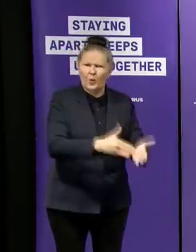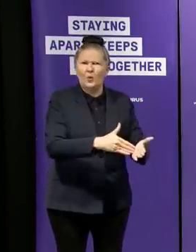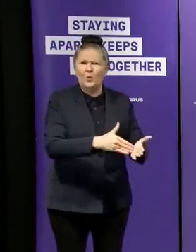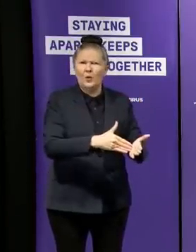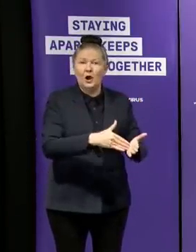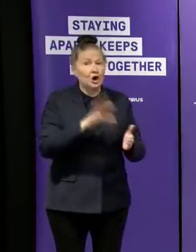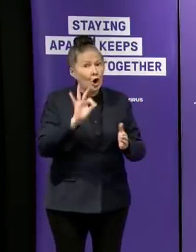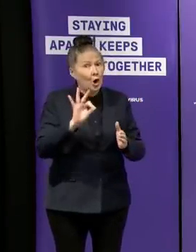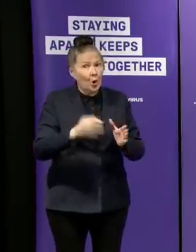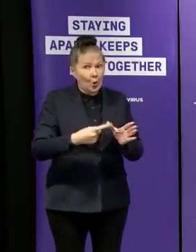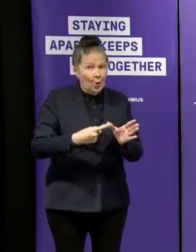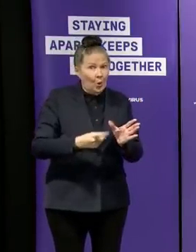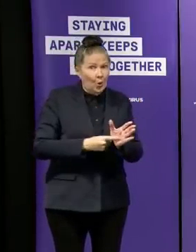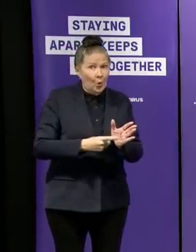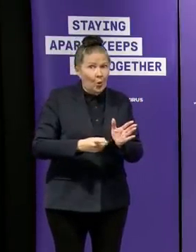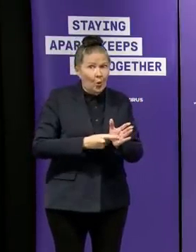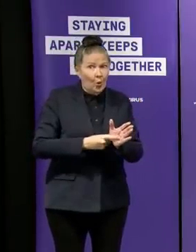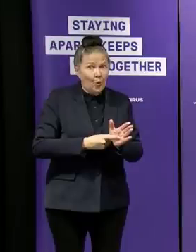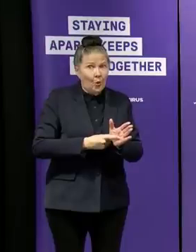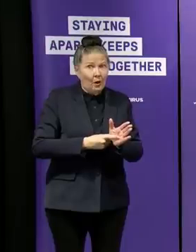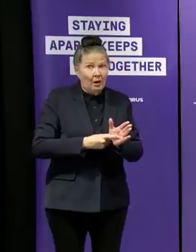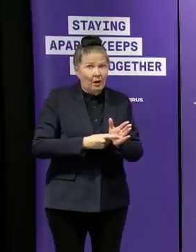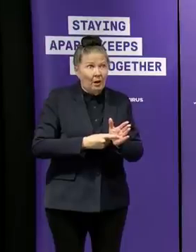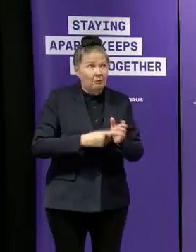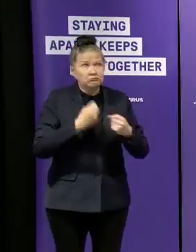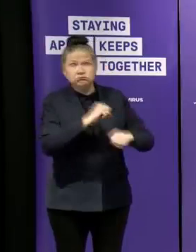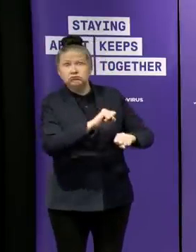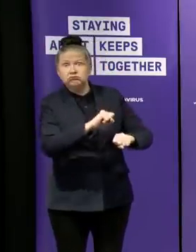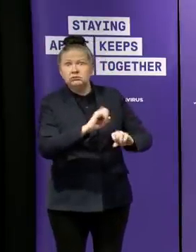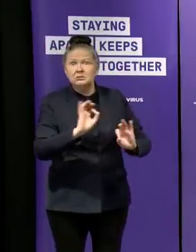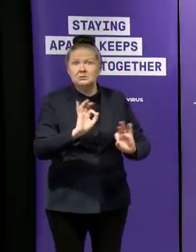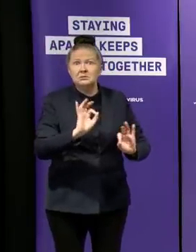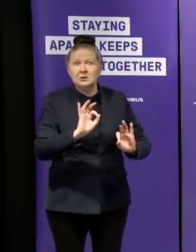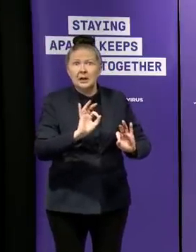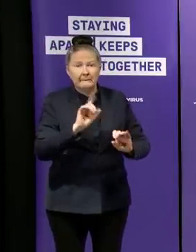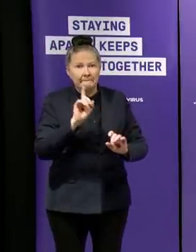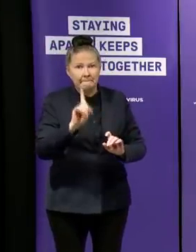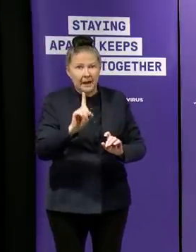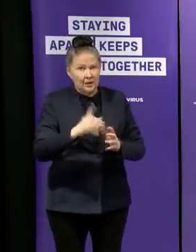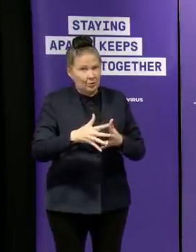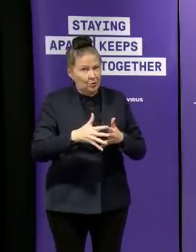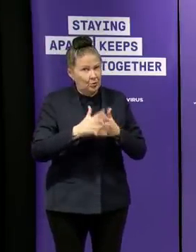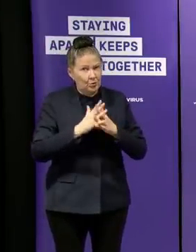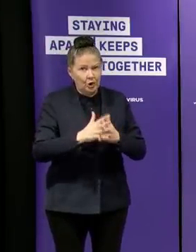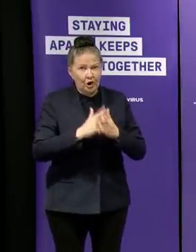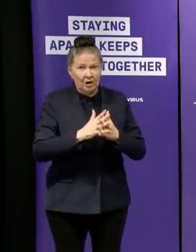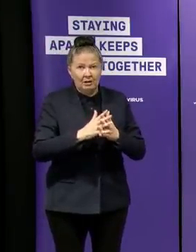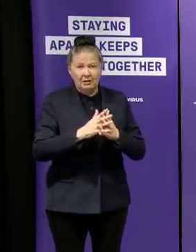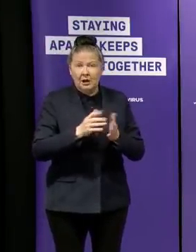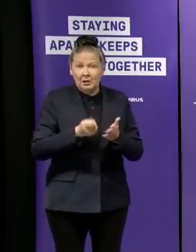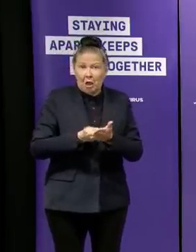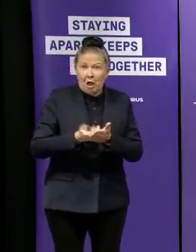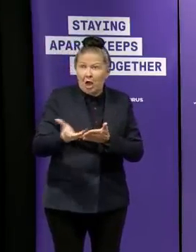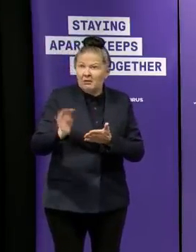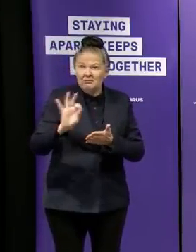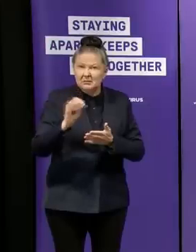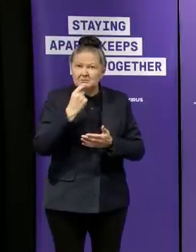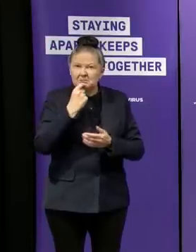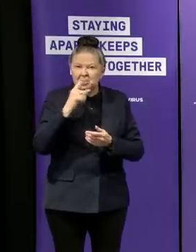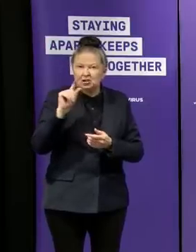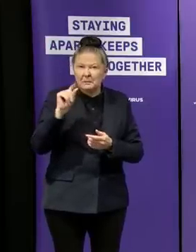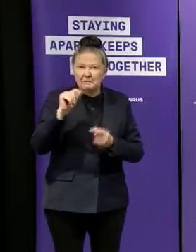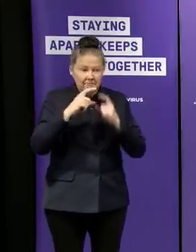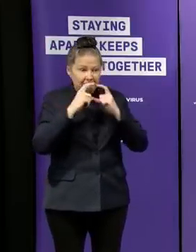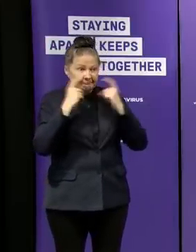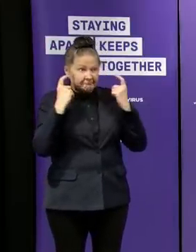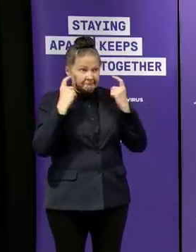would suggest, they're not nothing either. They make a difference. Low cost, high benefit, which means they're here until we make